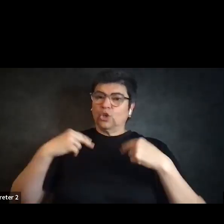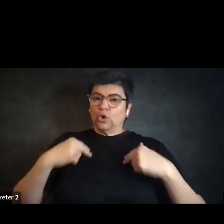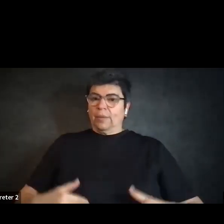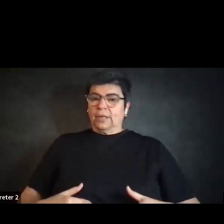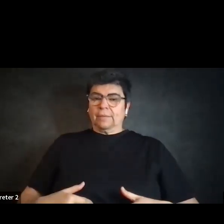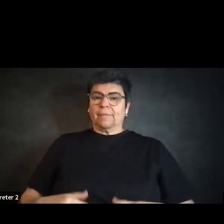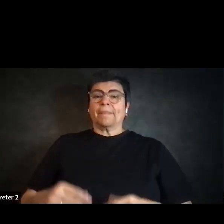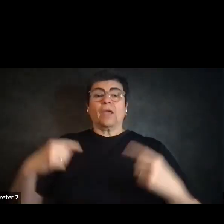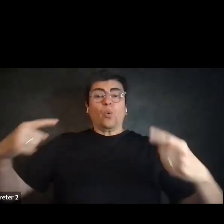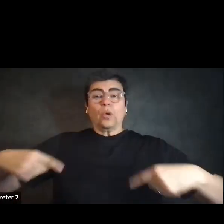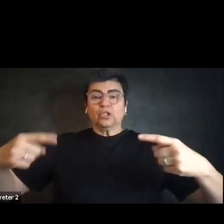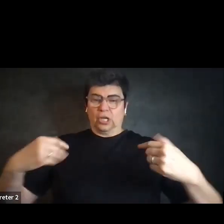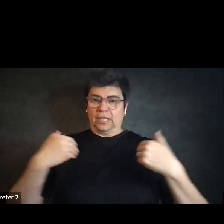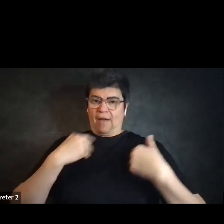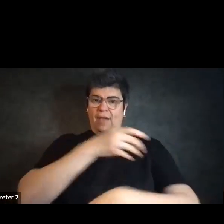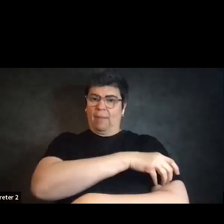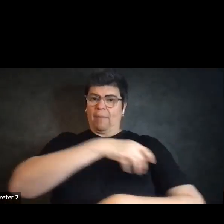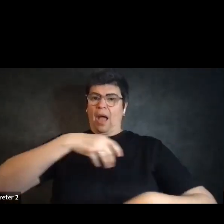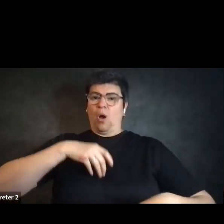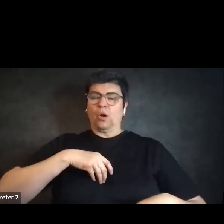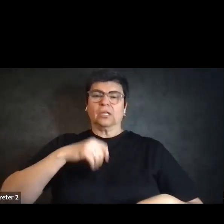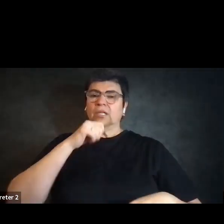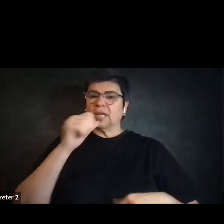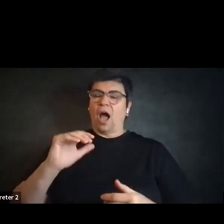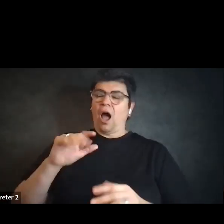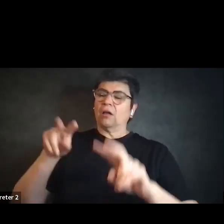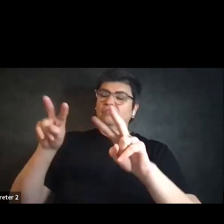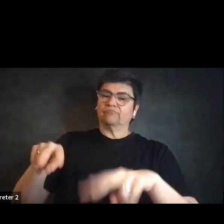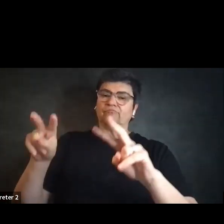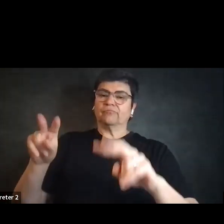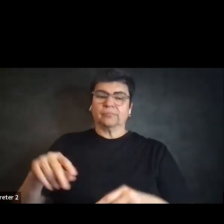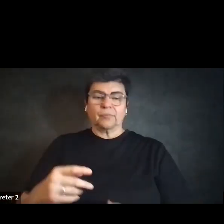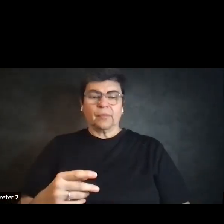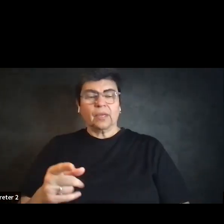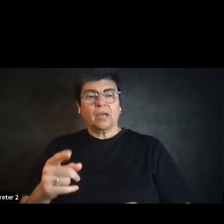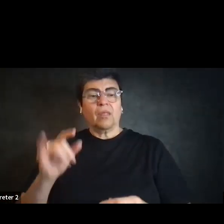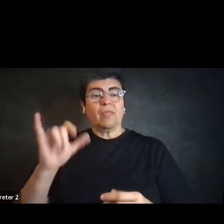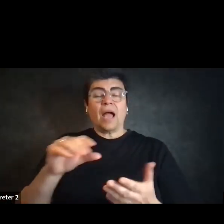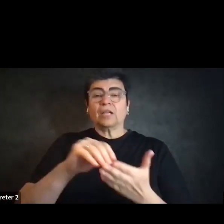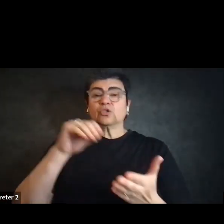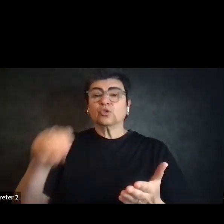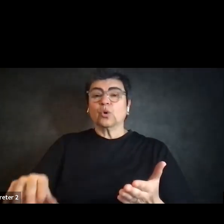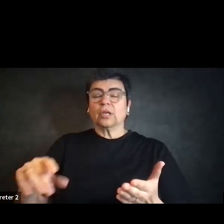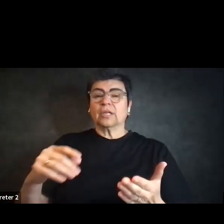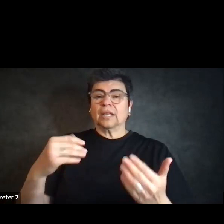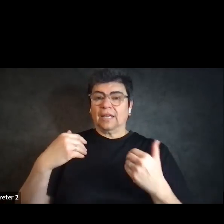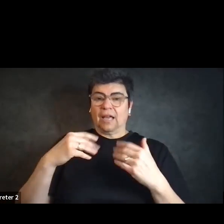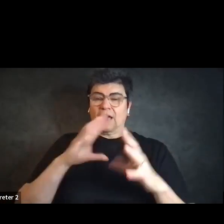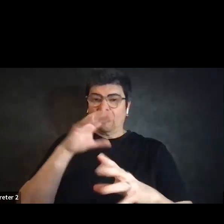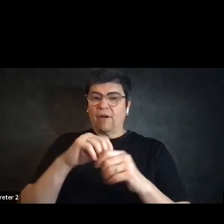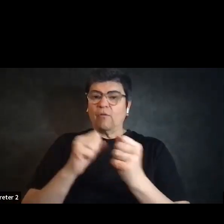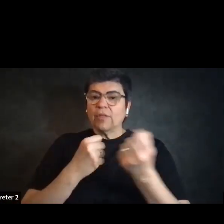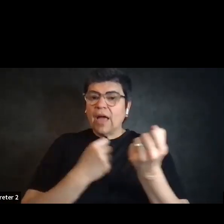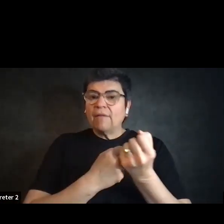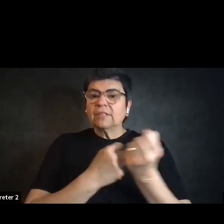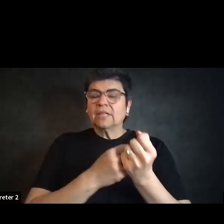Wheelchairs are a source of empowerment, not demotivation. And one of the students was involved in advocacy, and